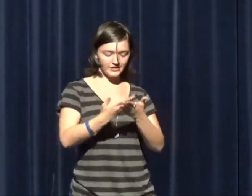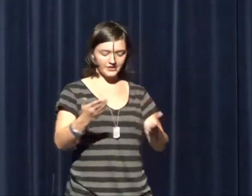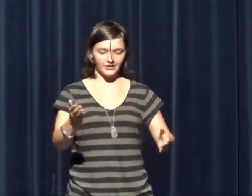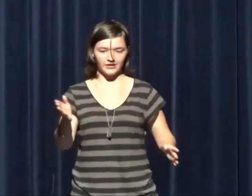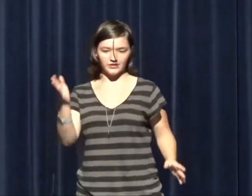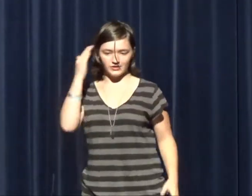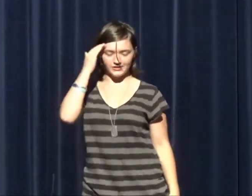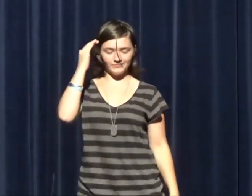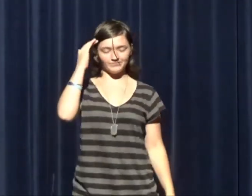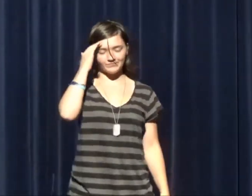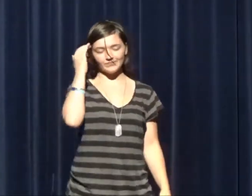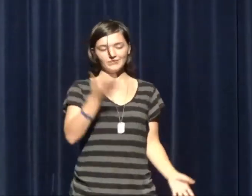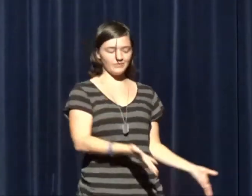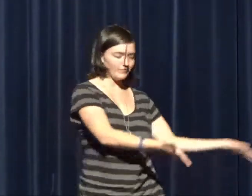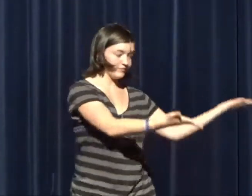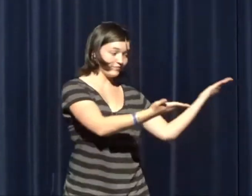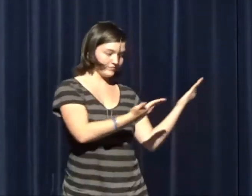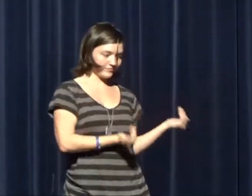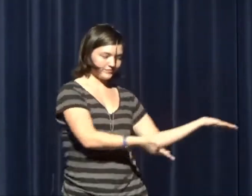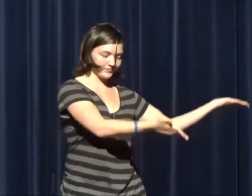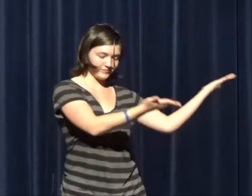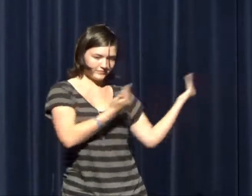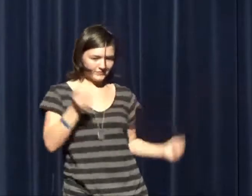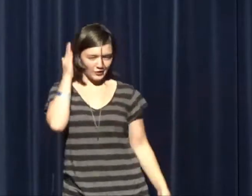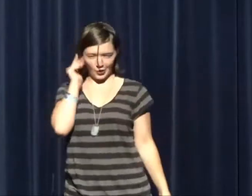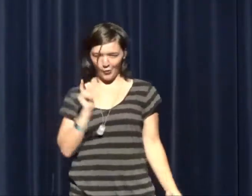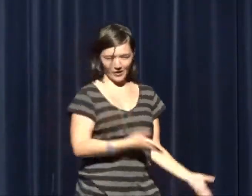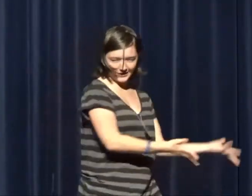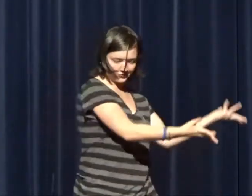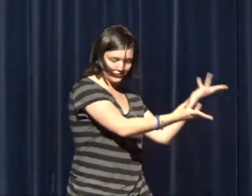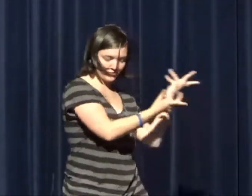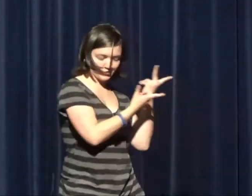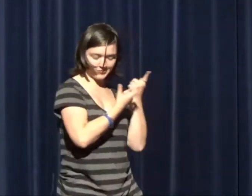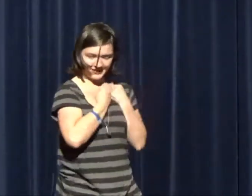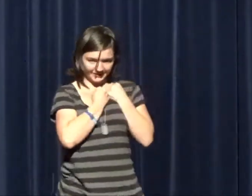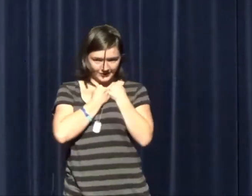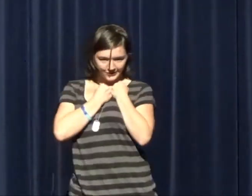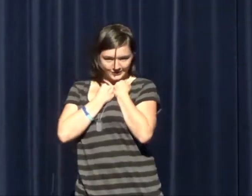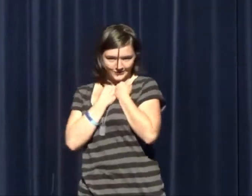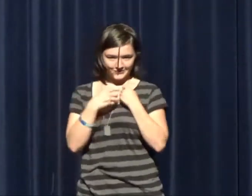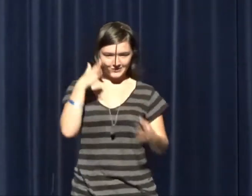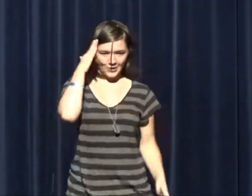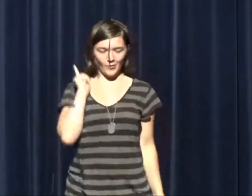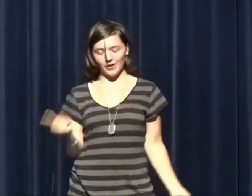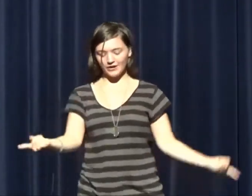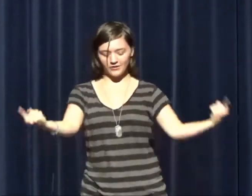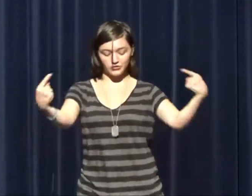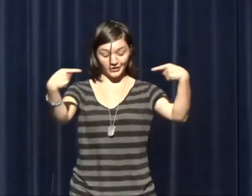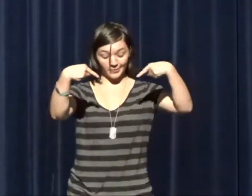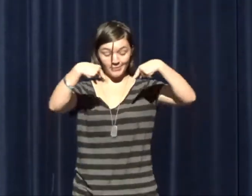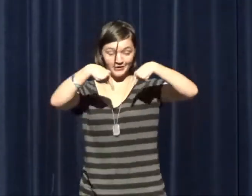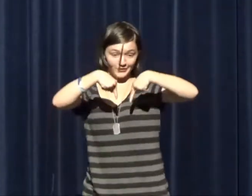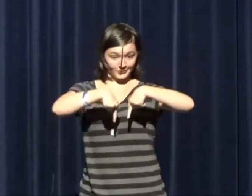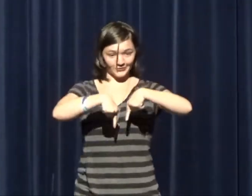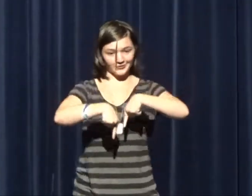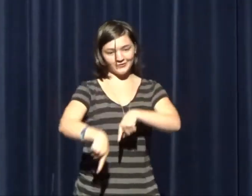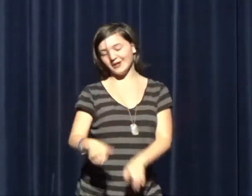intentions So pull me closer, why don't you pull me close Why don't you come all over,